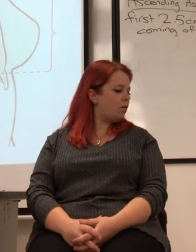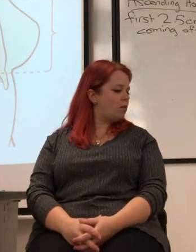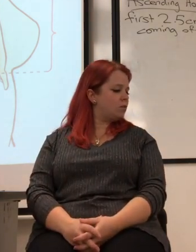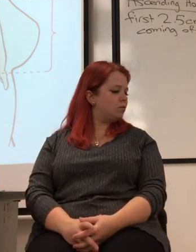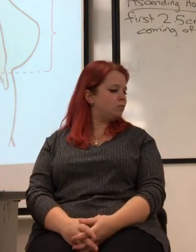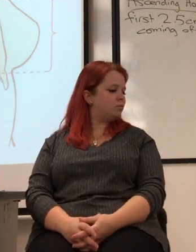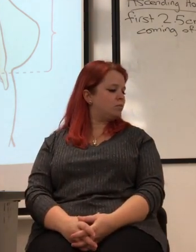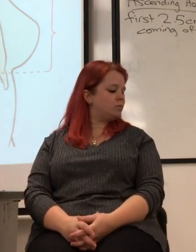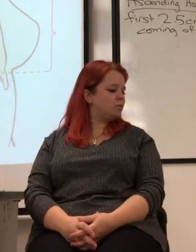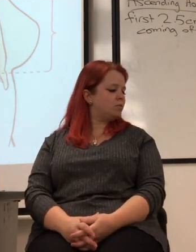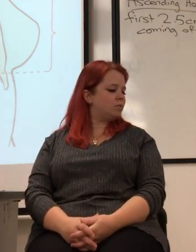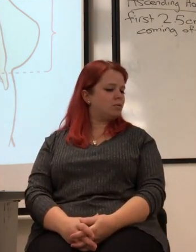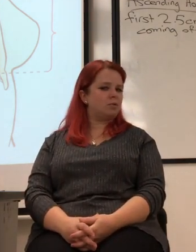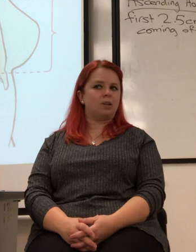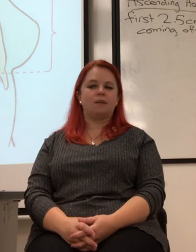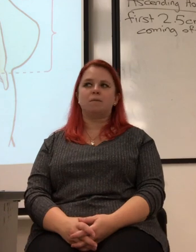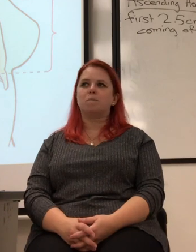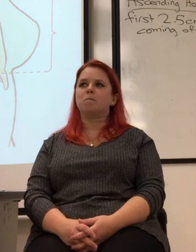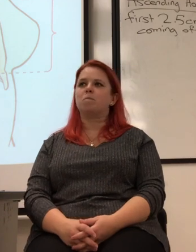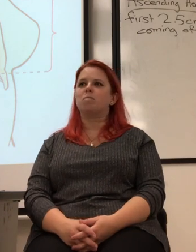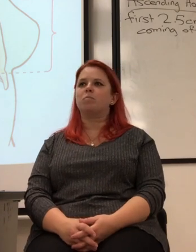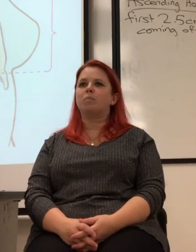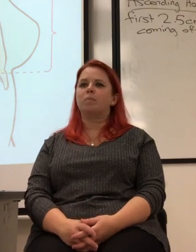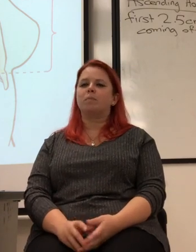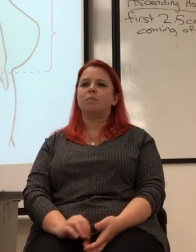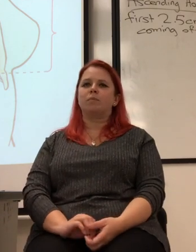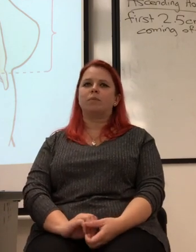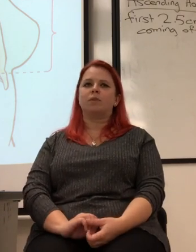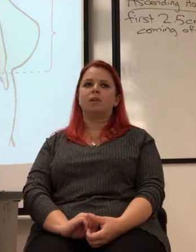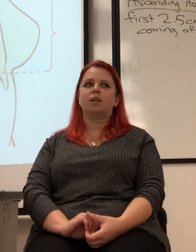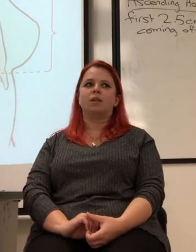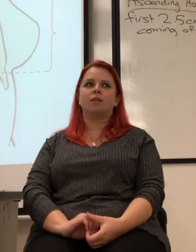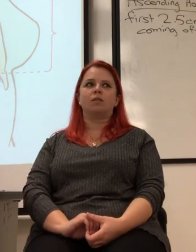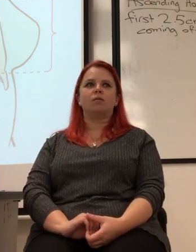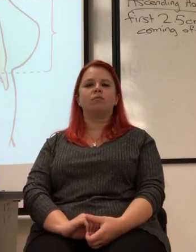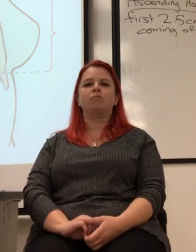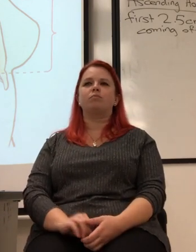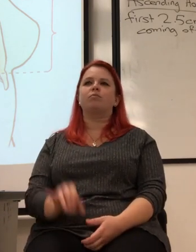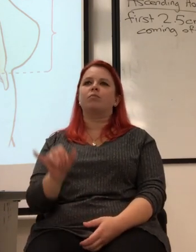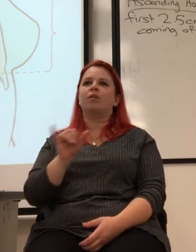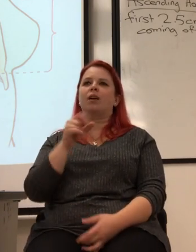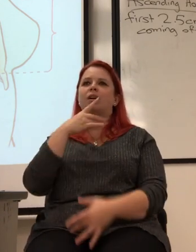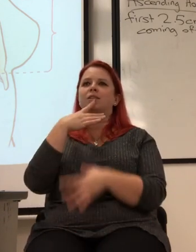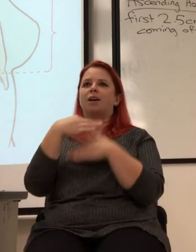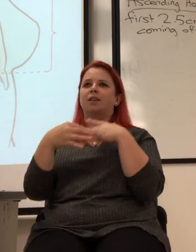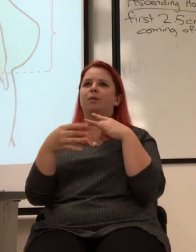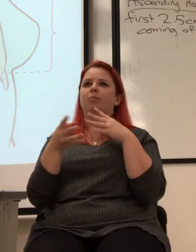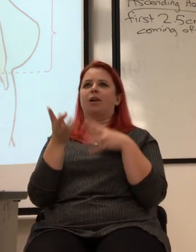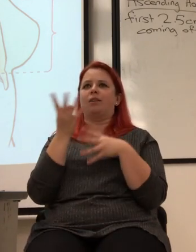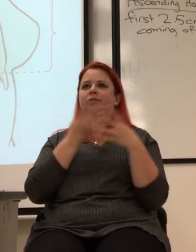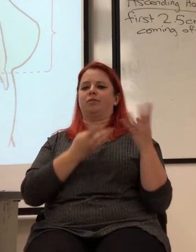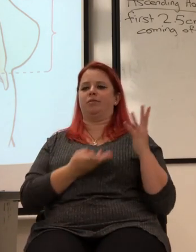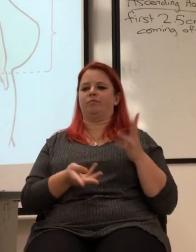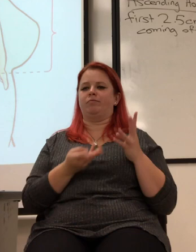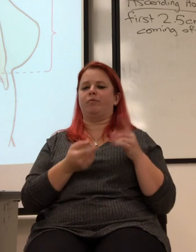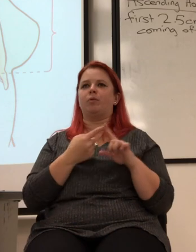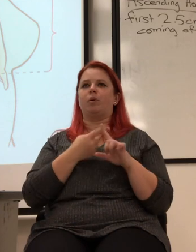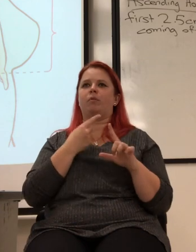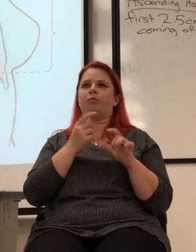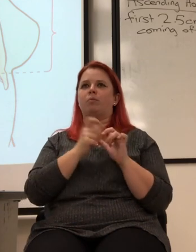quote unquote, branch. It's like blood is flowing from some